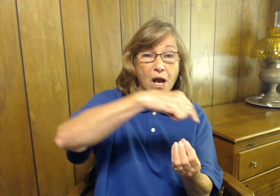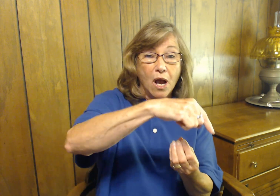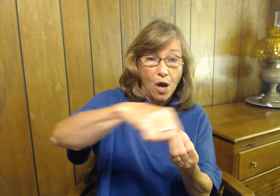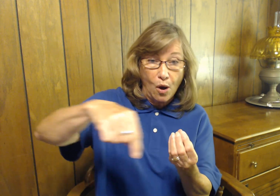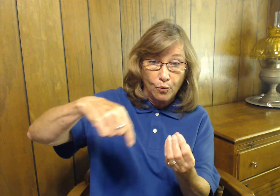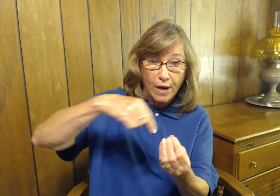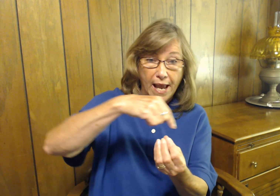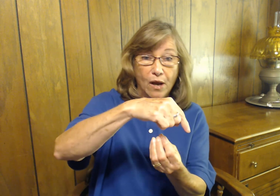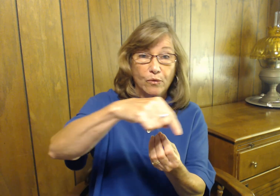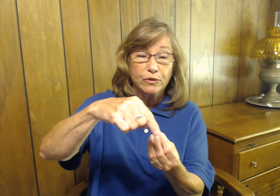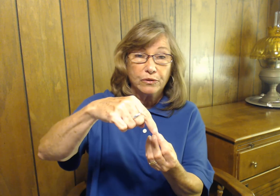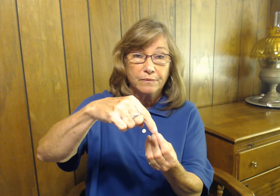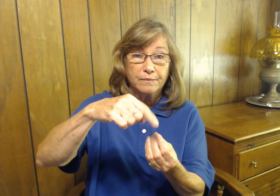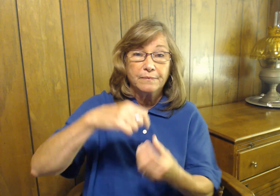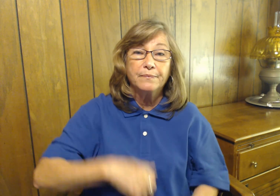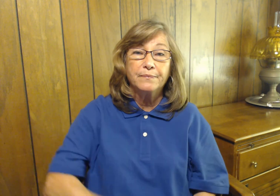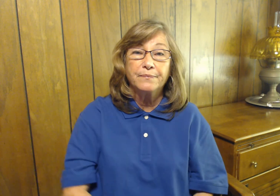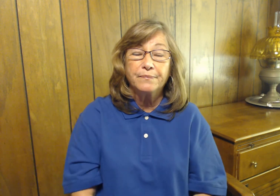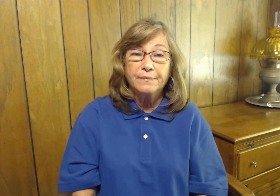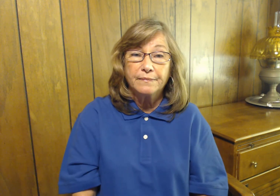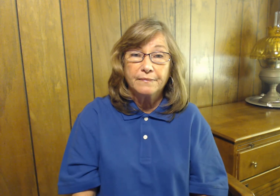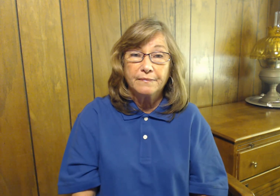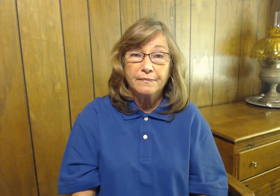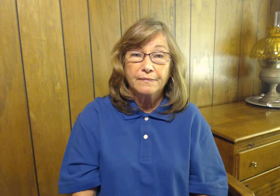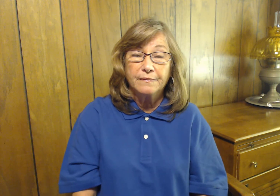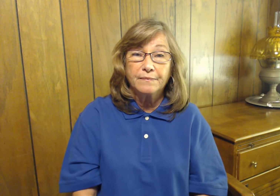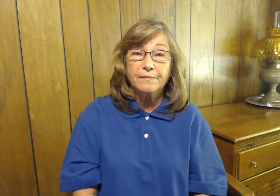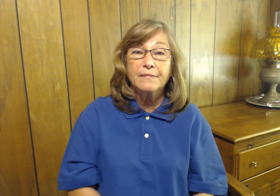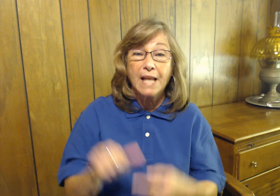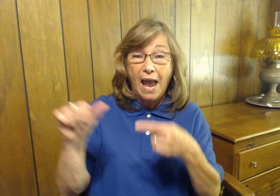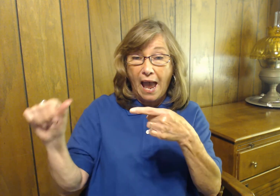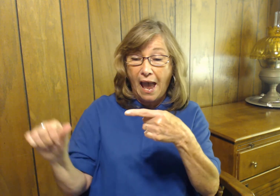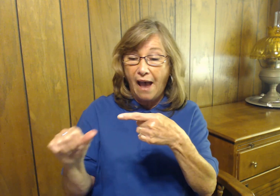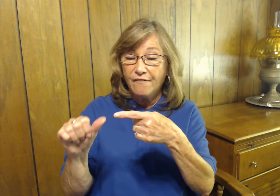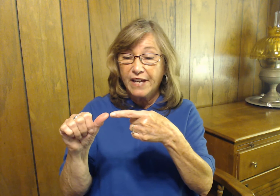affects m-e-n-t view